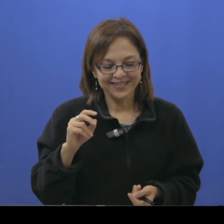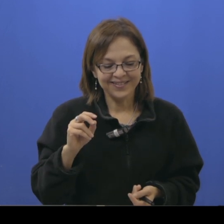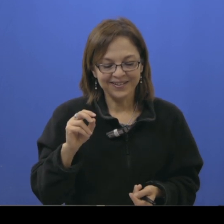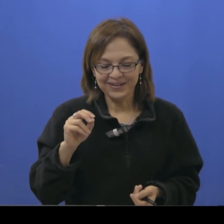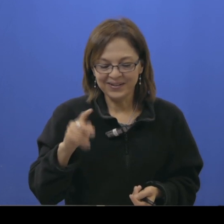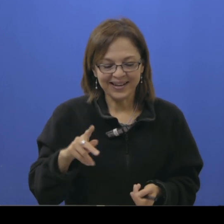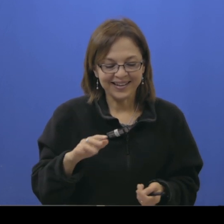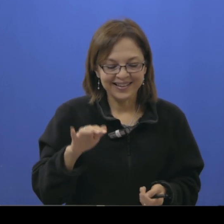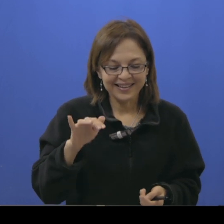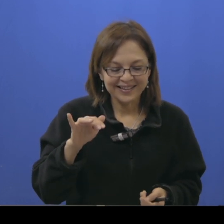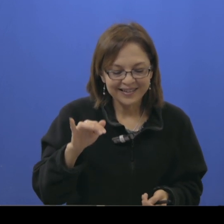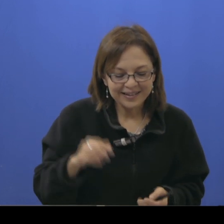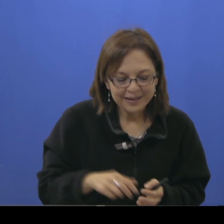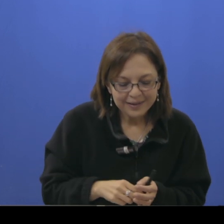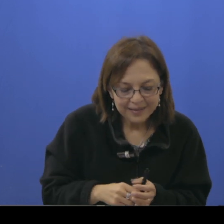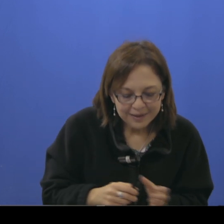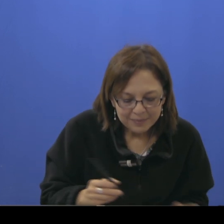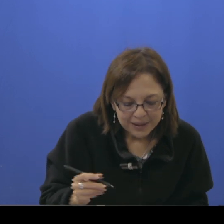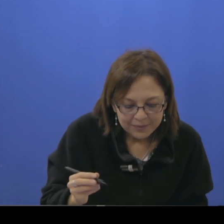Oh, okay.